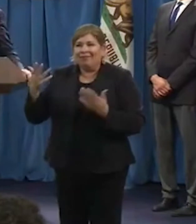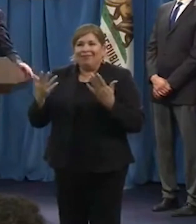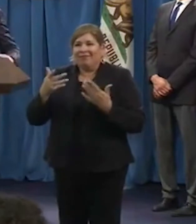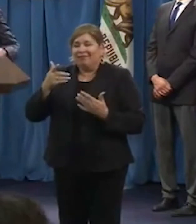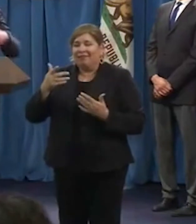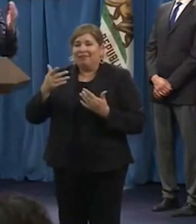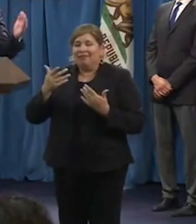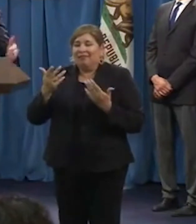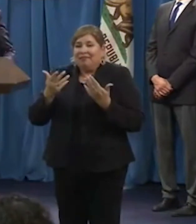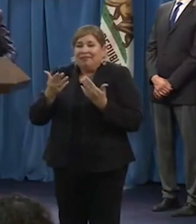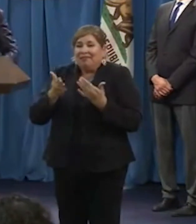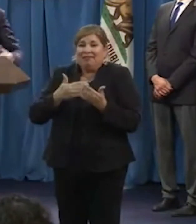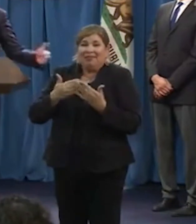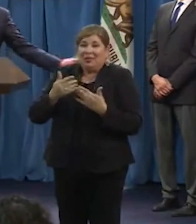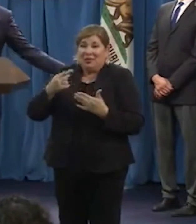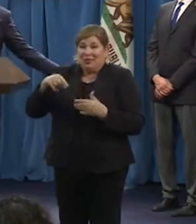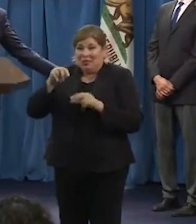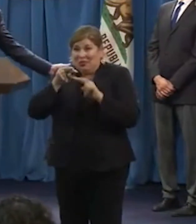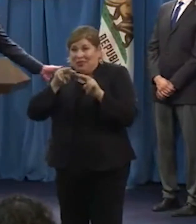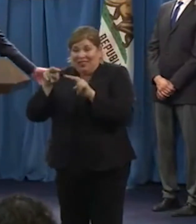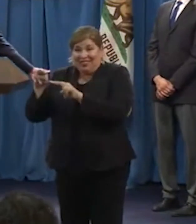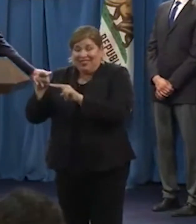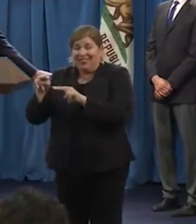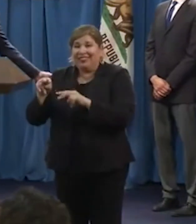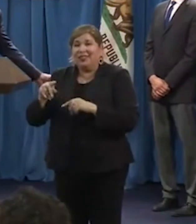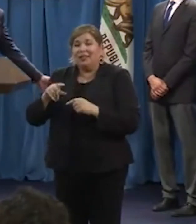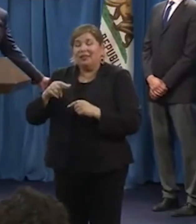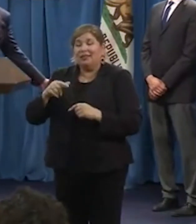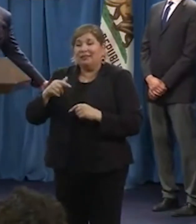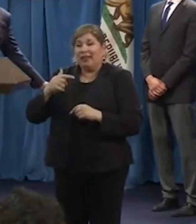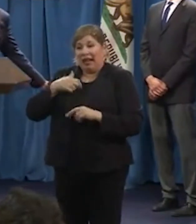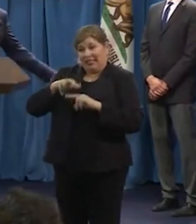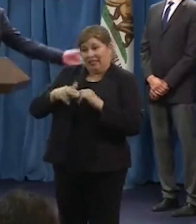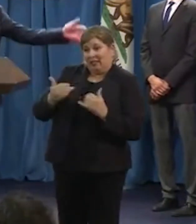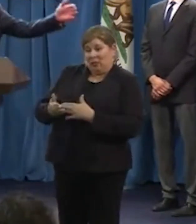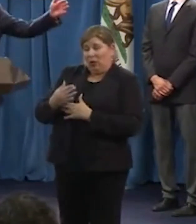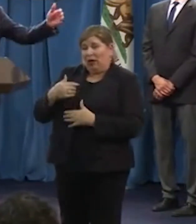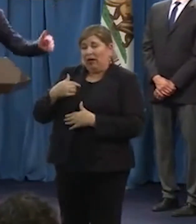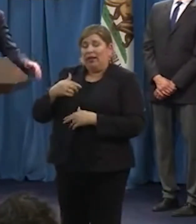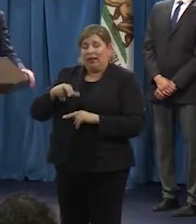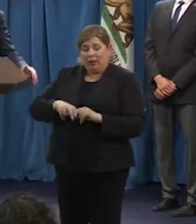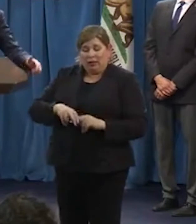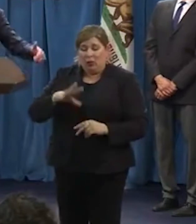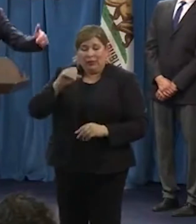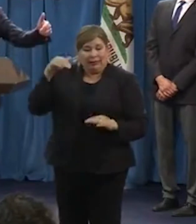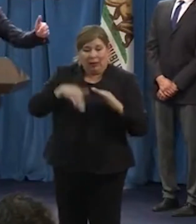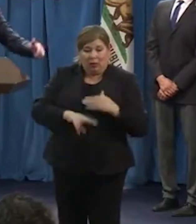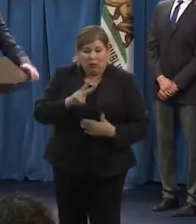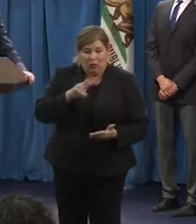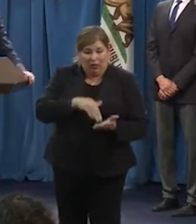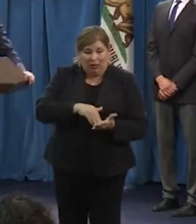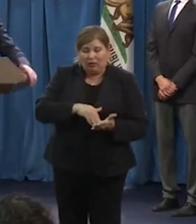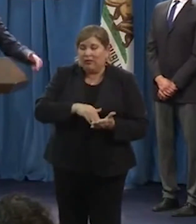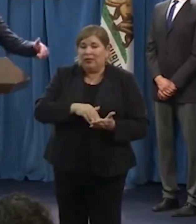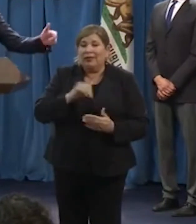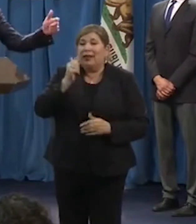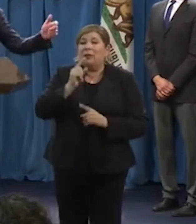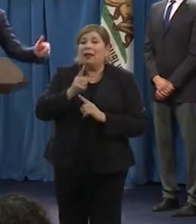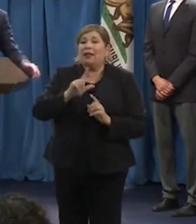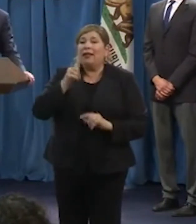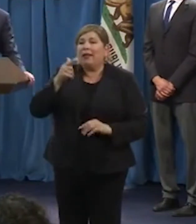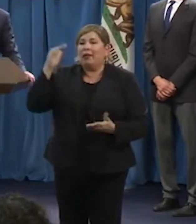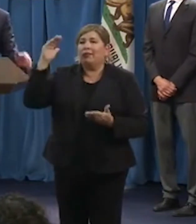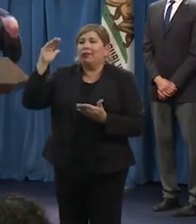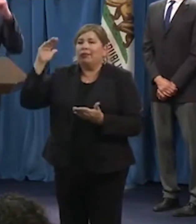you watch, but it's, you know, when I sat down this morning, it was down 2,000. When I got out of the meeting, and 10 minutes later, it was only